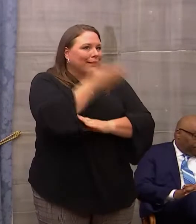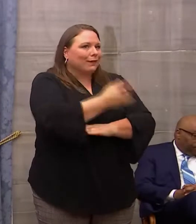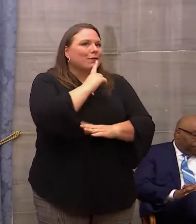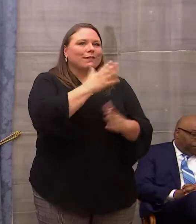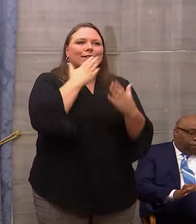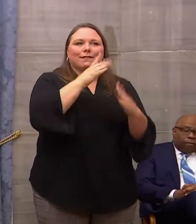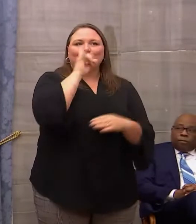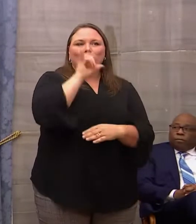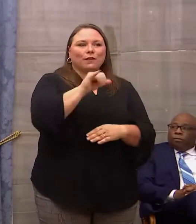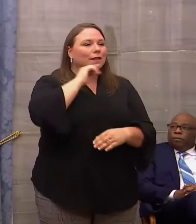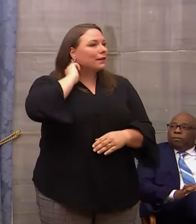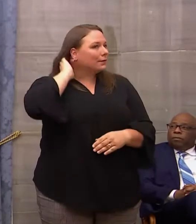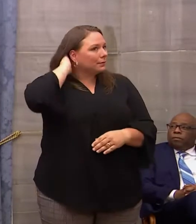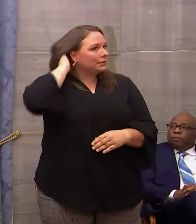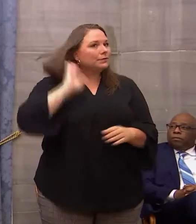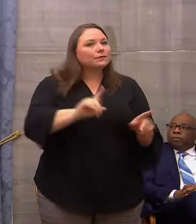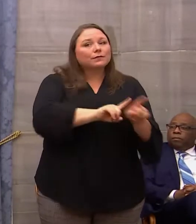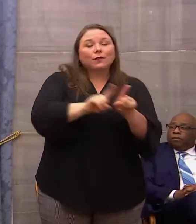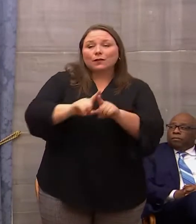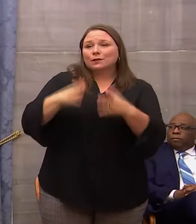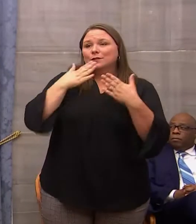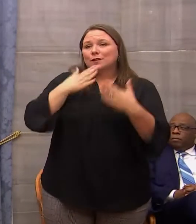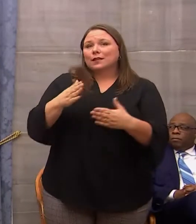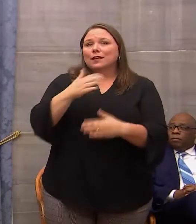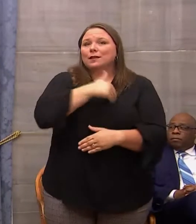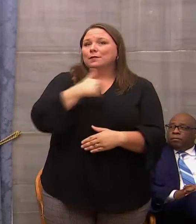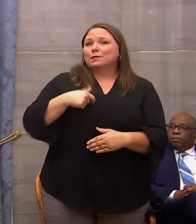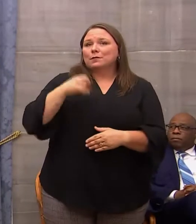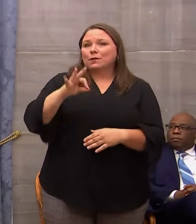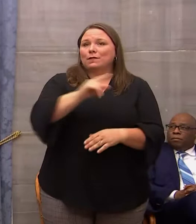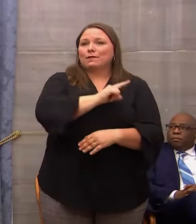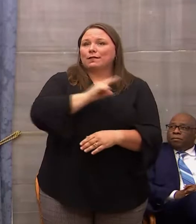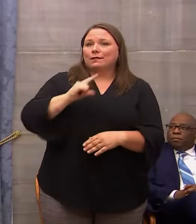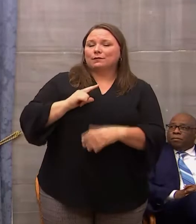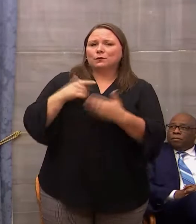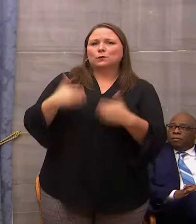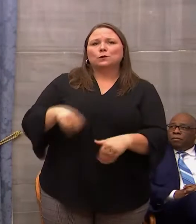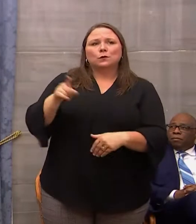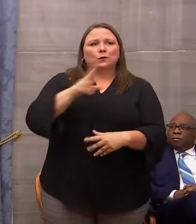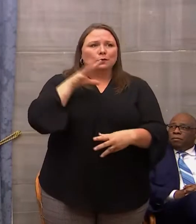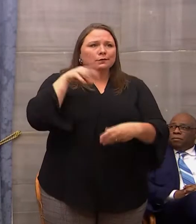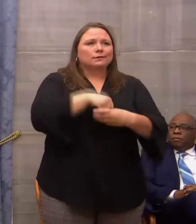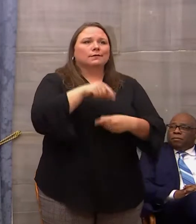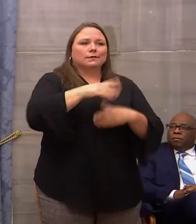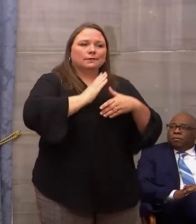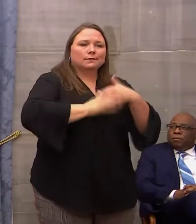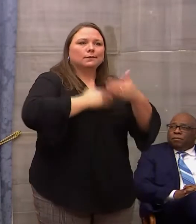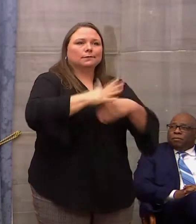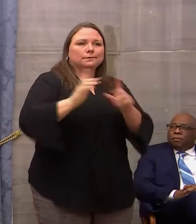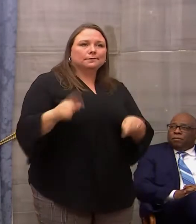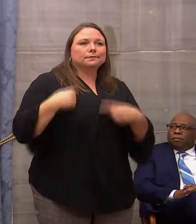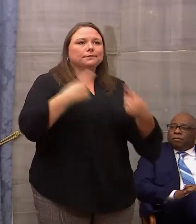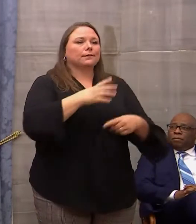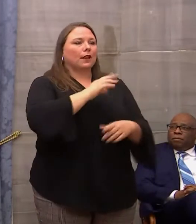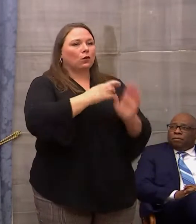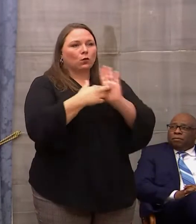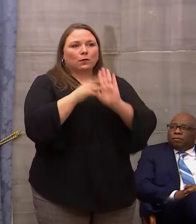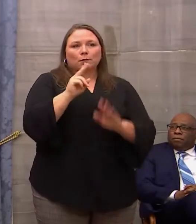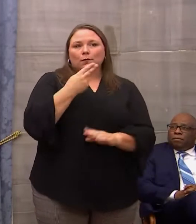that. And I also, too, want to thank the members of our legislature who were engaged in this process, and Representative